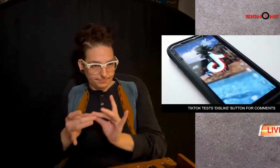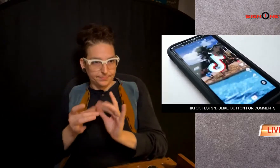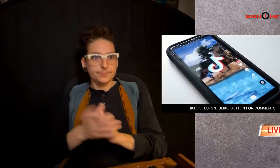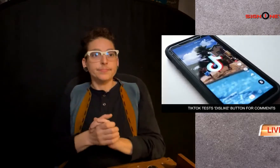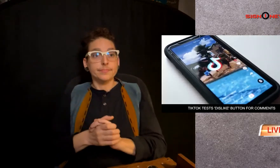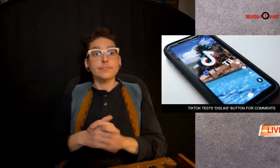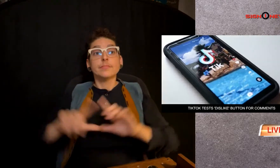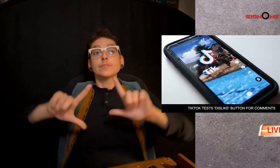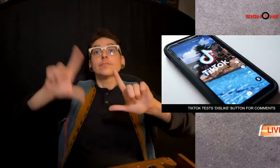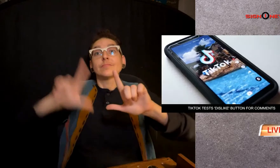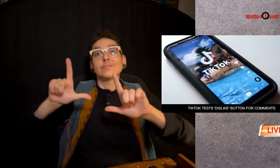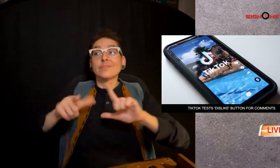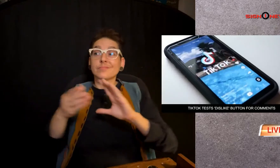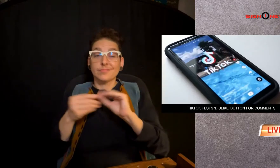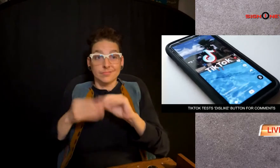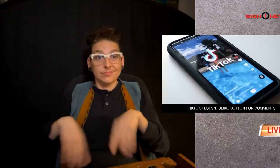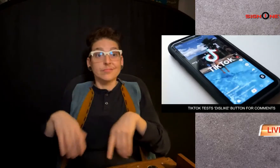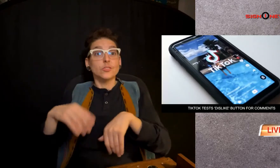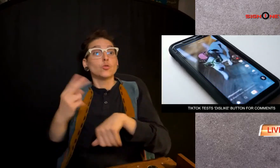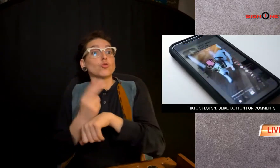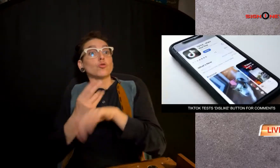dislike button to individual comments.